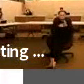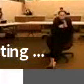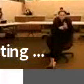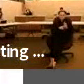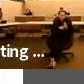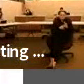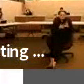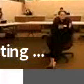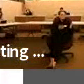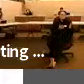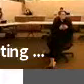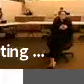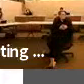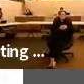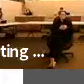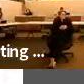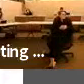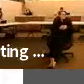it's